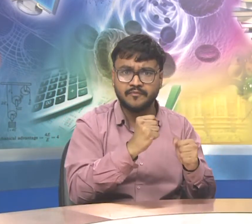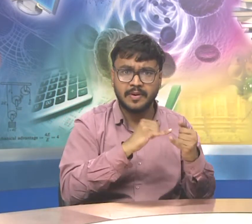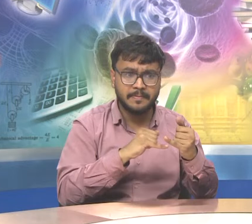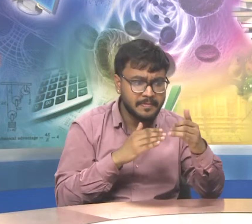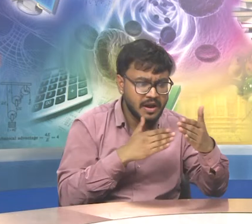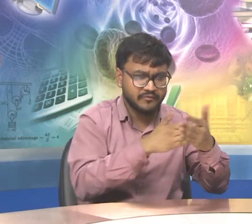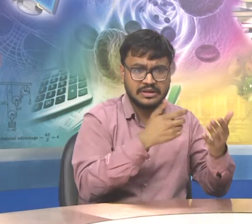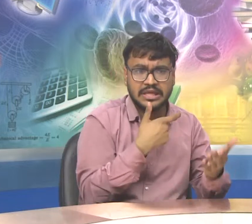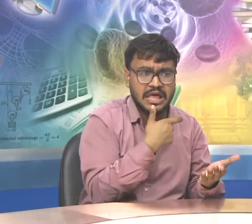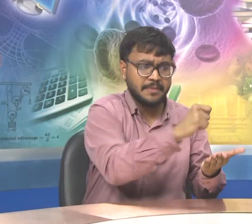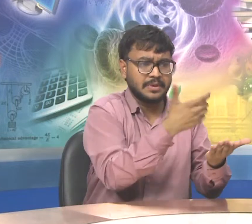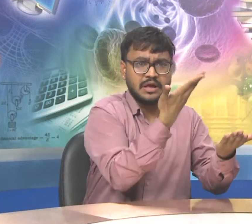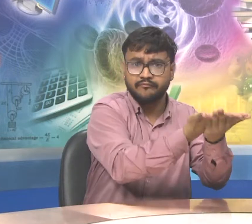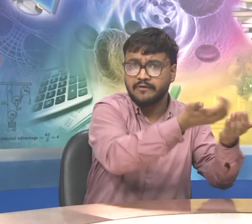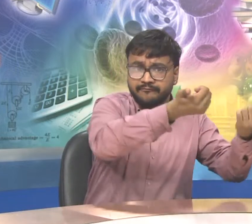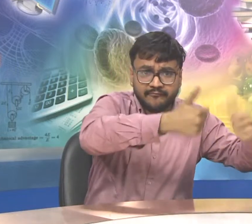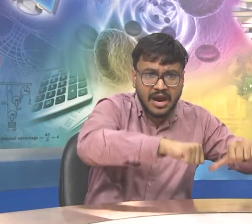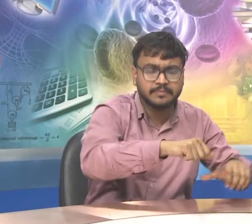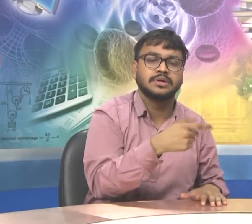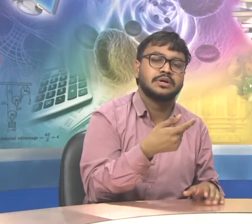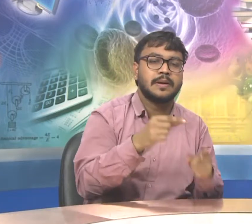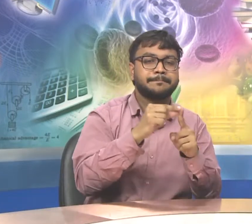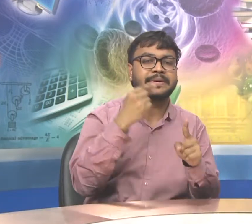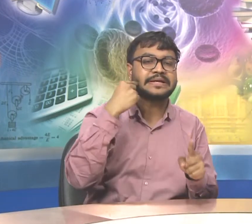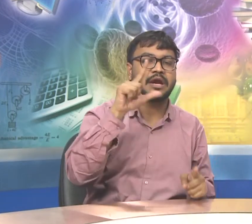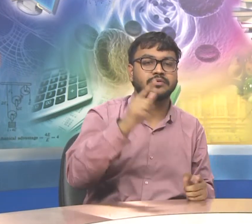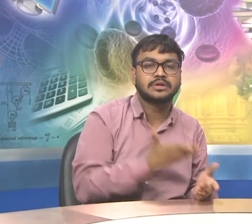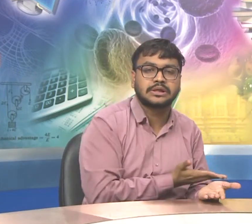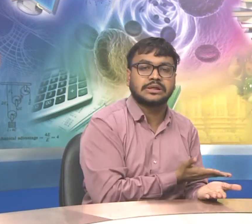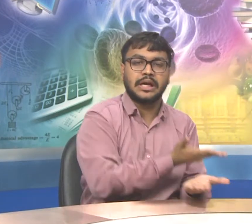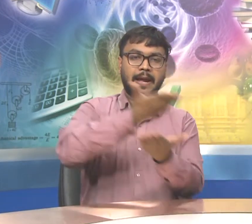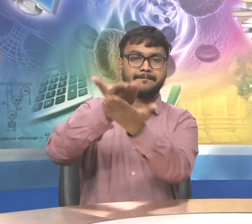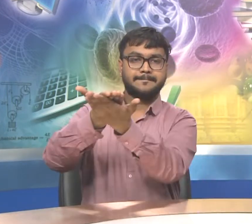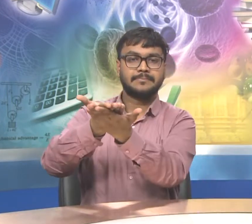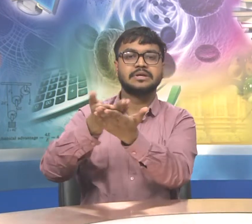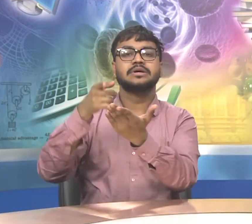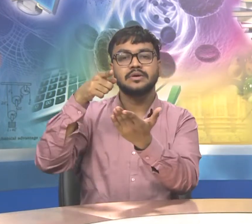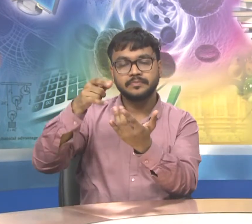The judiciary, including Supreme Court, entertained